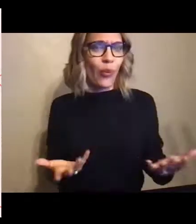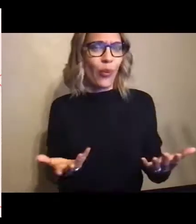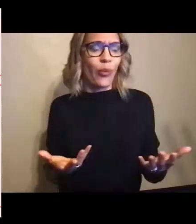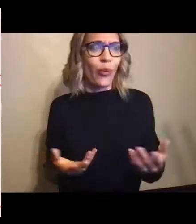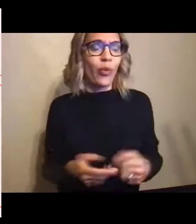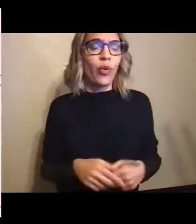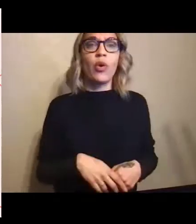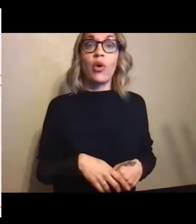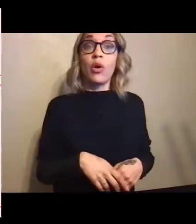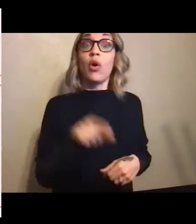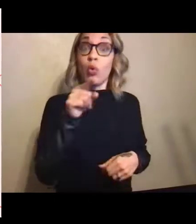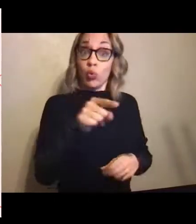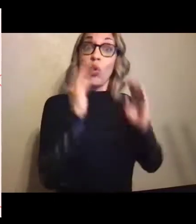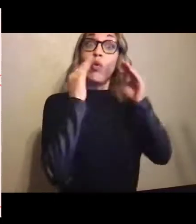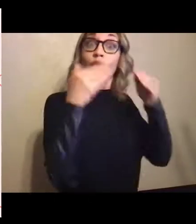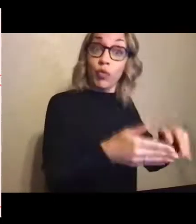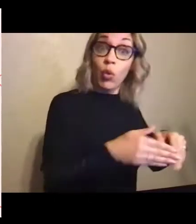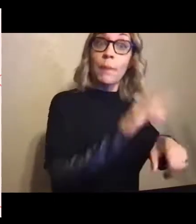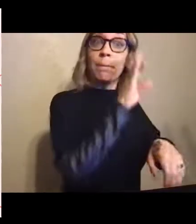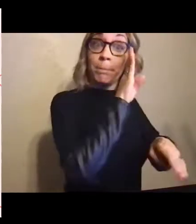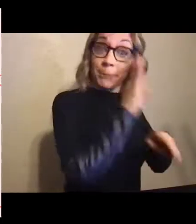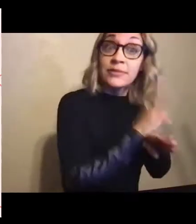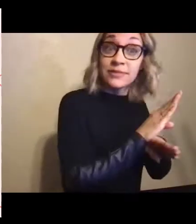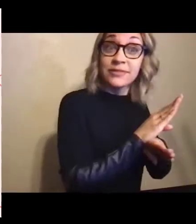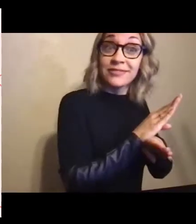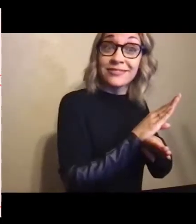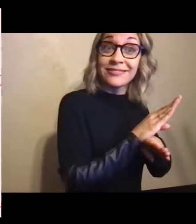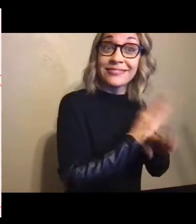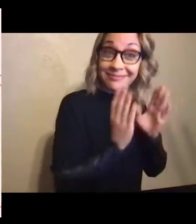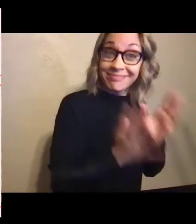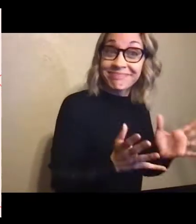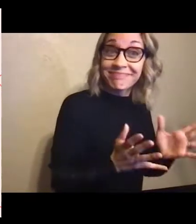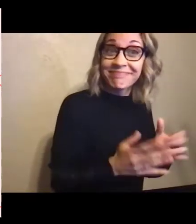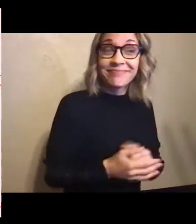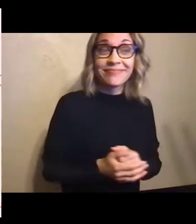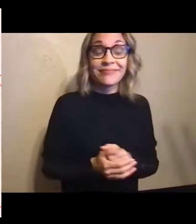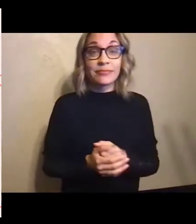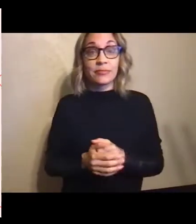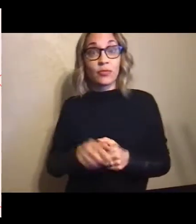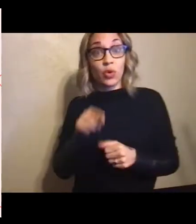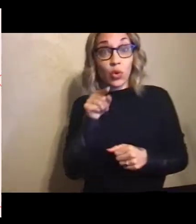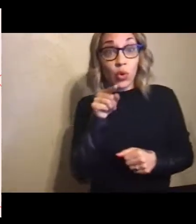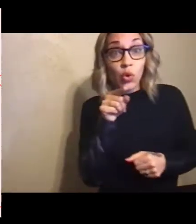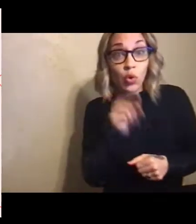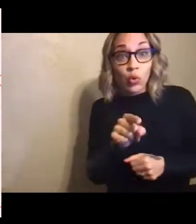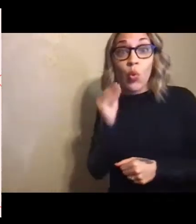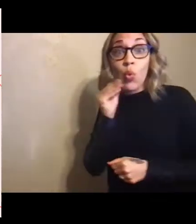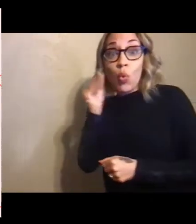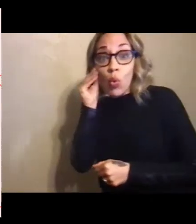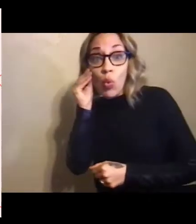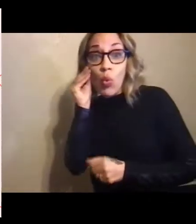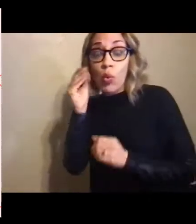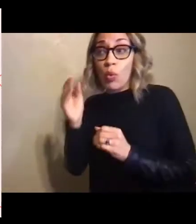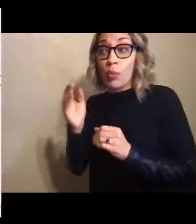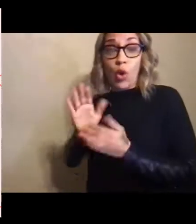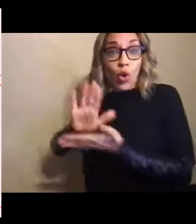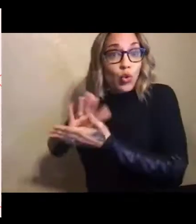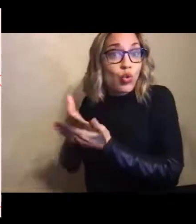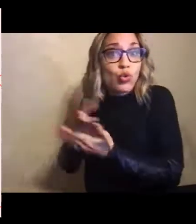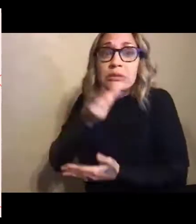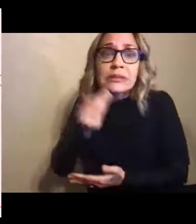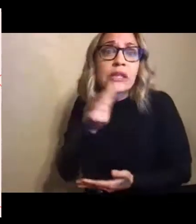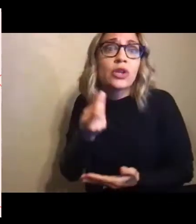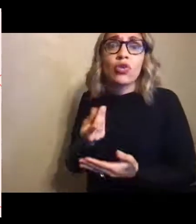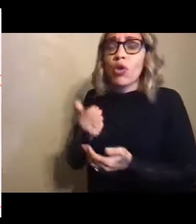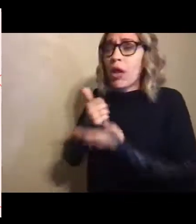When you're working, you don't have time to balance with your family at that time because you're focused on your business and tasks to do with business.